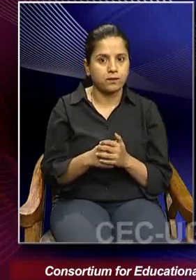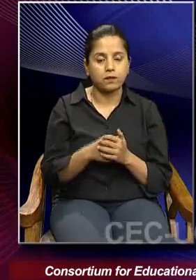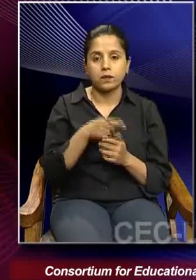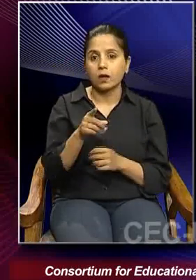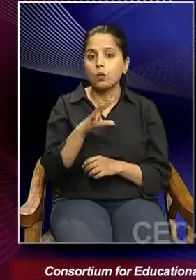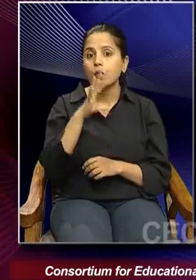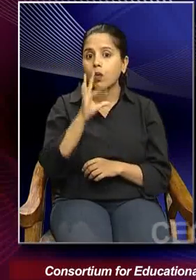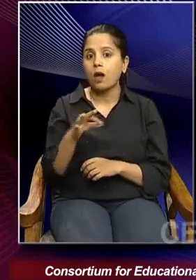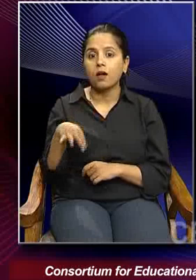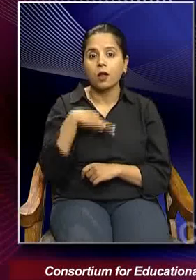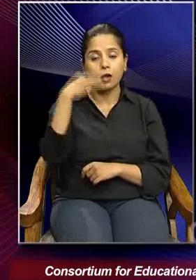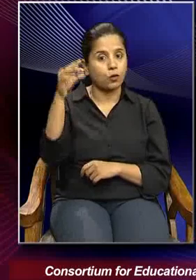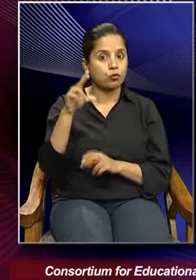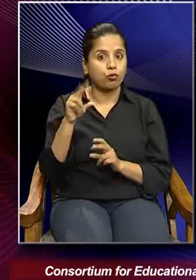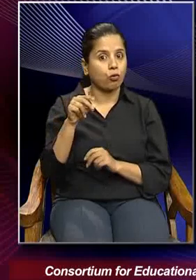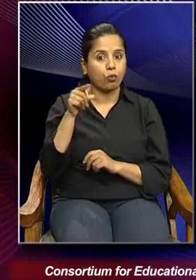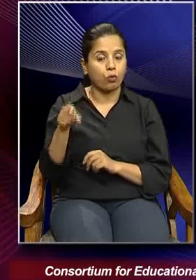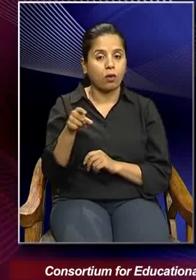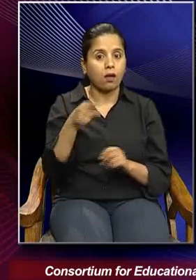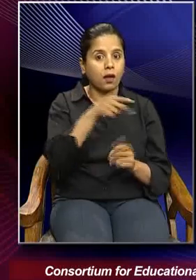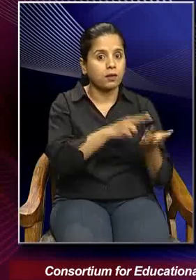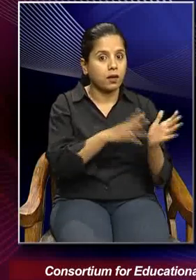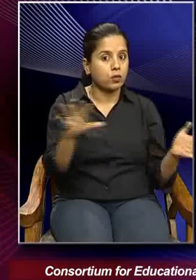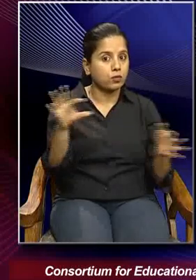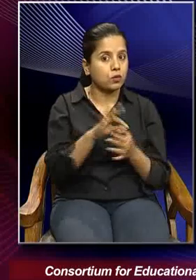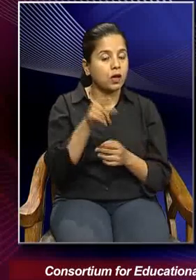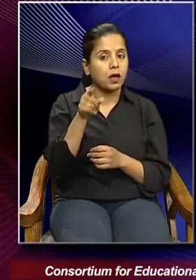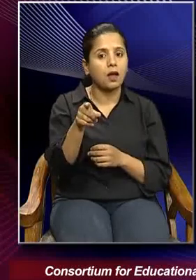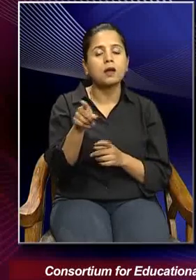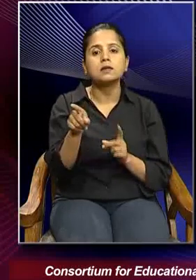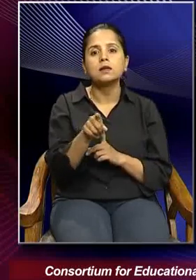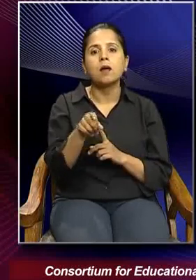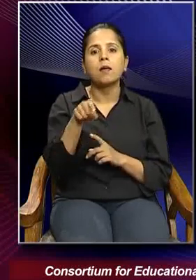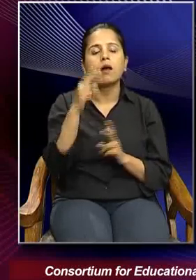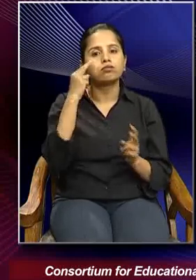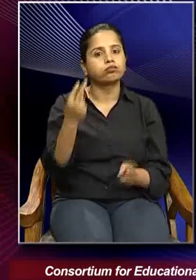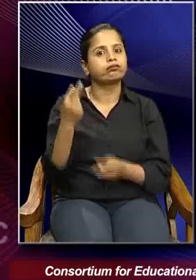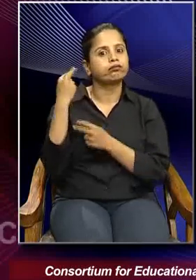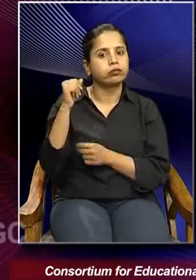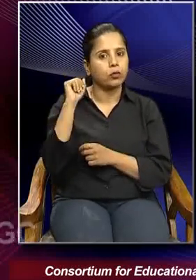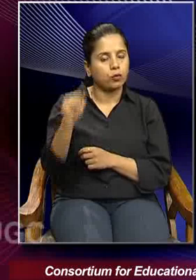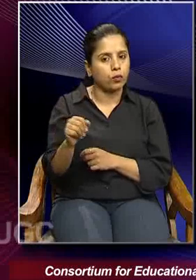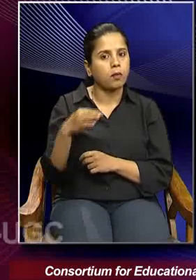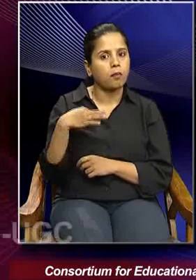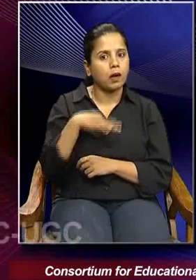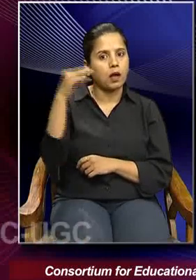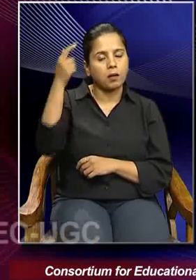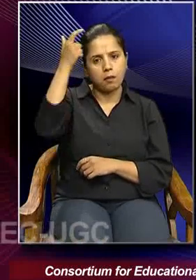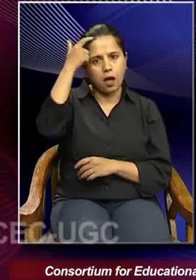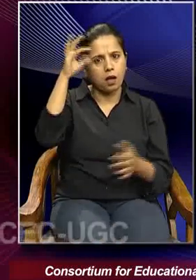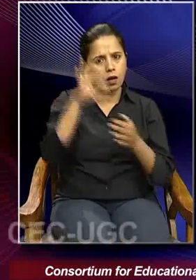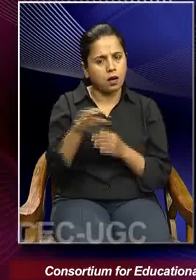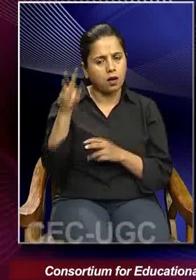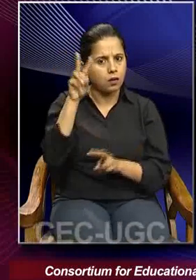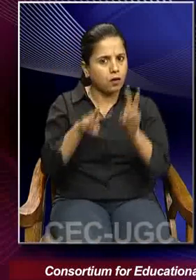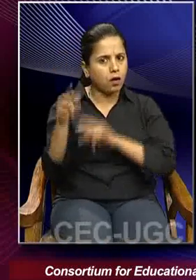actual Purush which is coming into the contact with the Prakriti. In fact, it is the reflection of the Purush on the buddhi